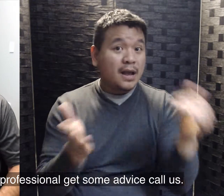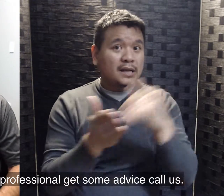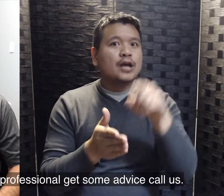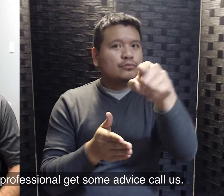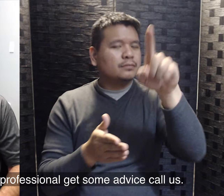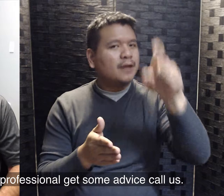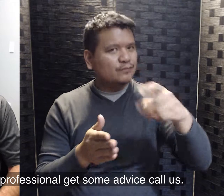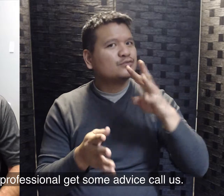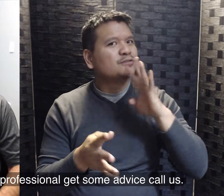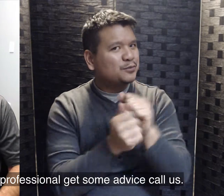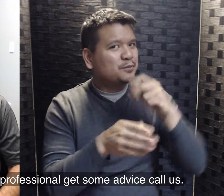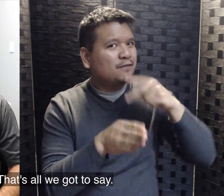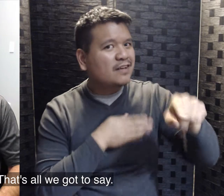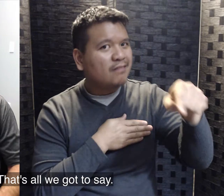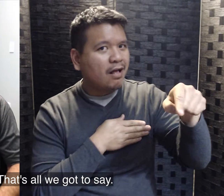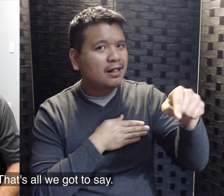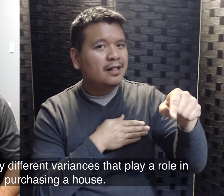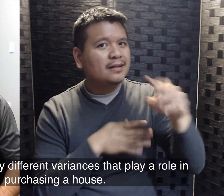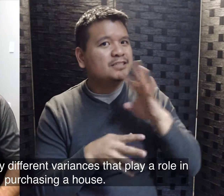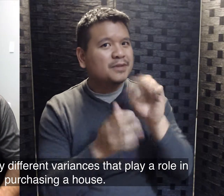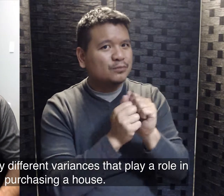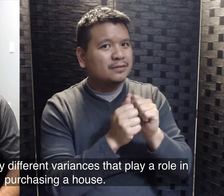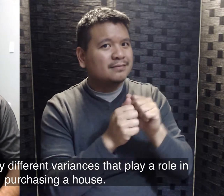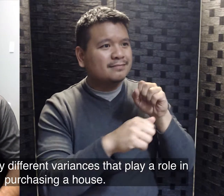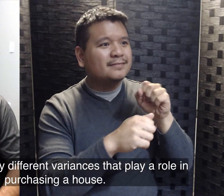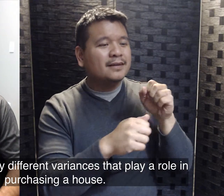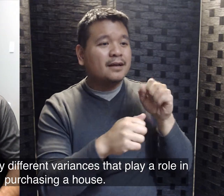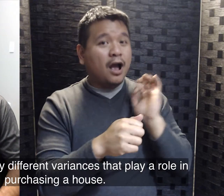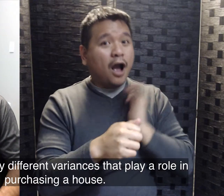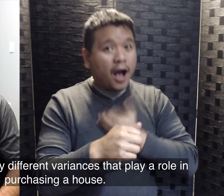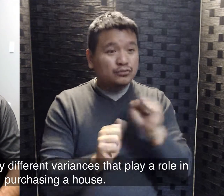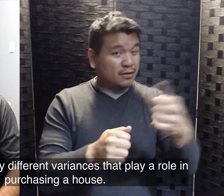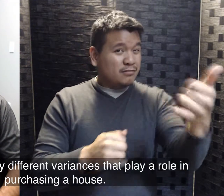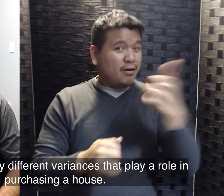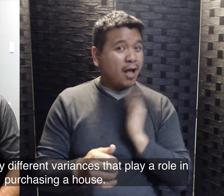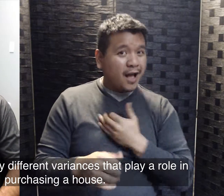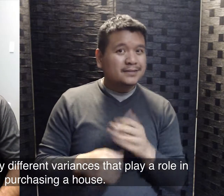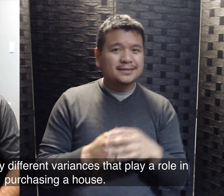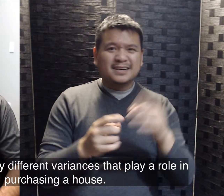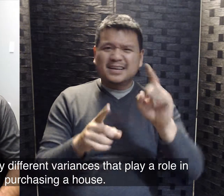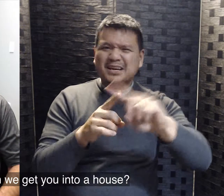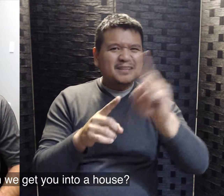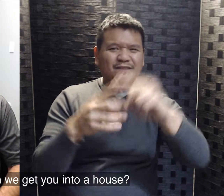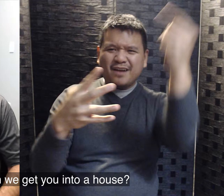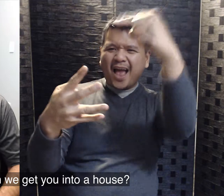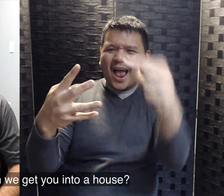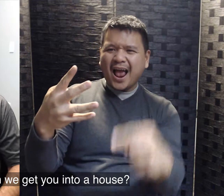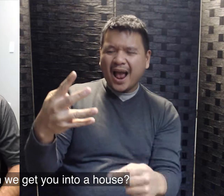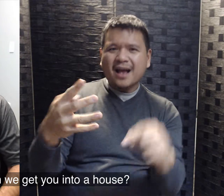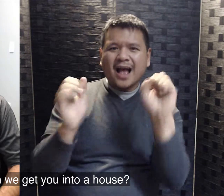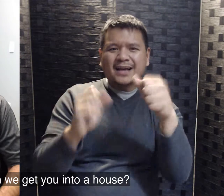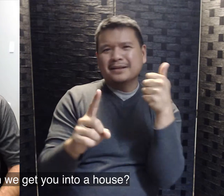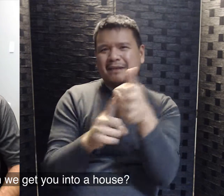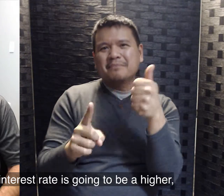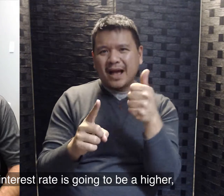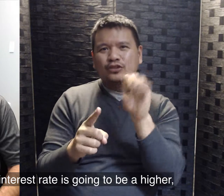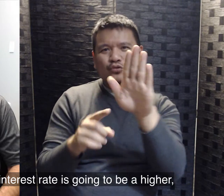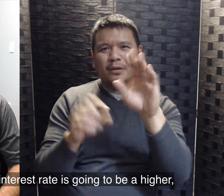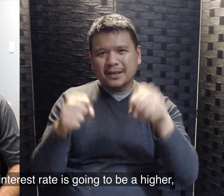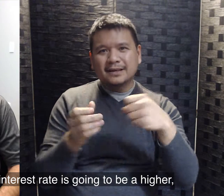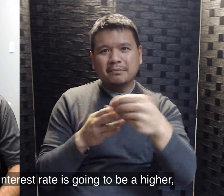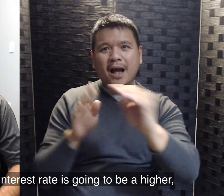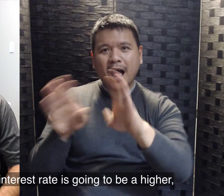professional, get some advice, call us. That's all we got to say. There's so many different variances that play a role in purchasing a house. Can we get you into a house?